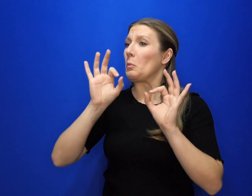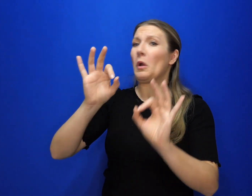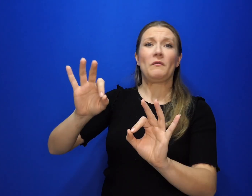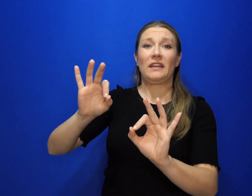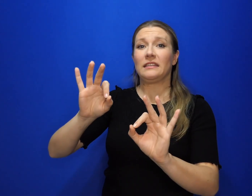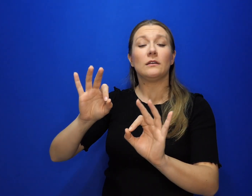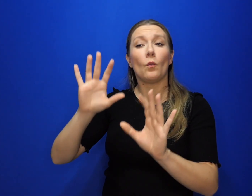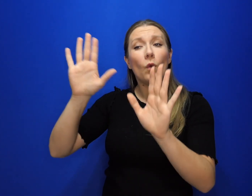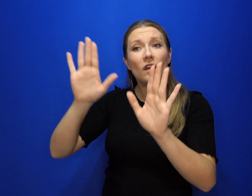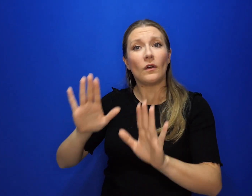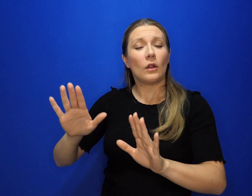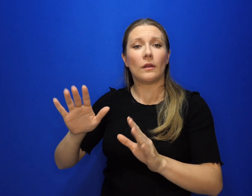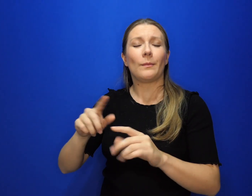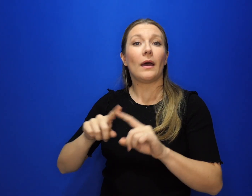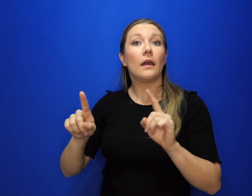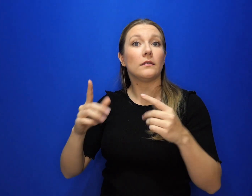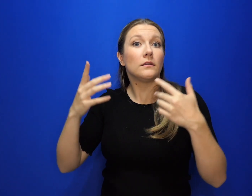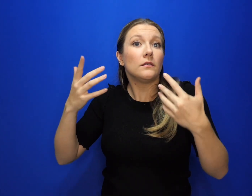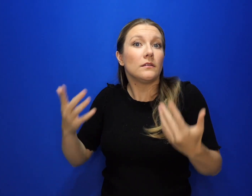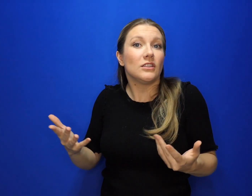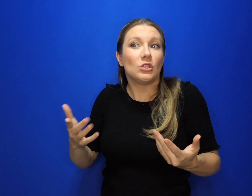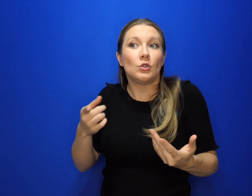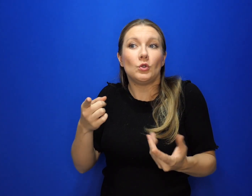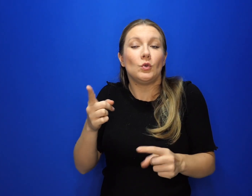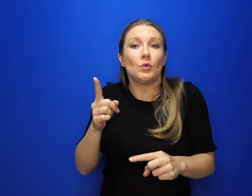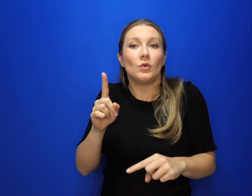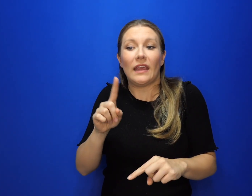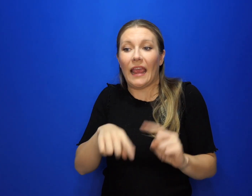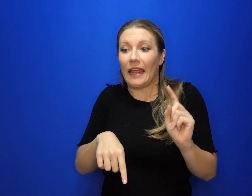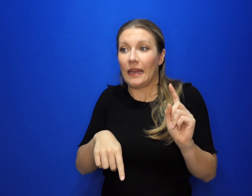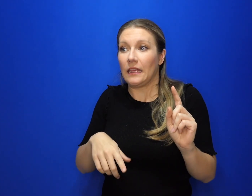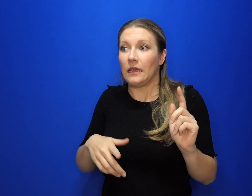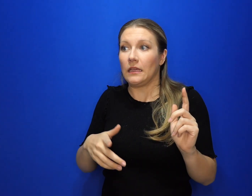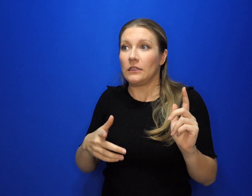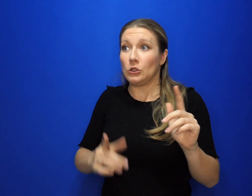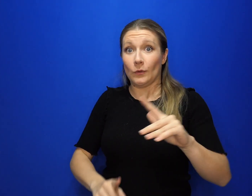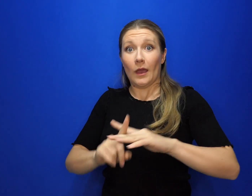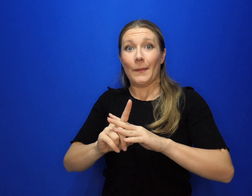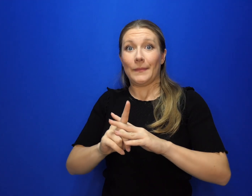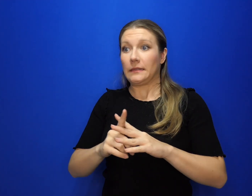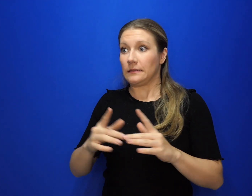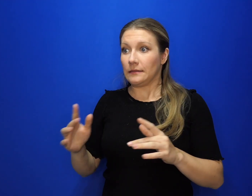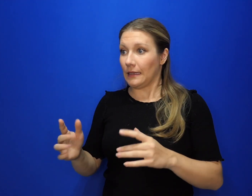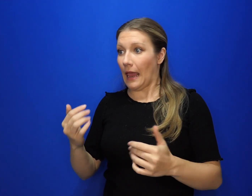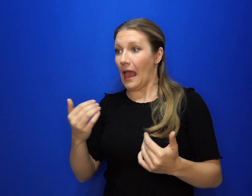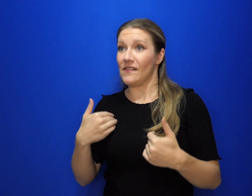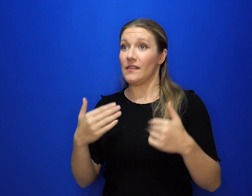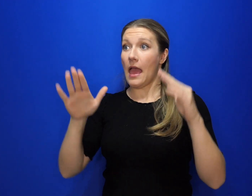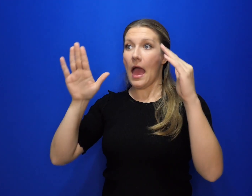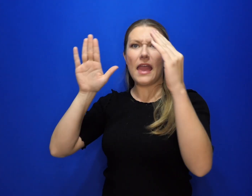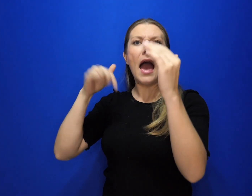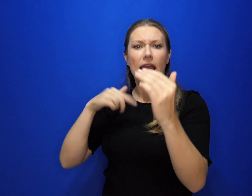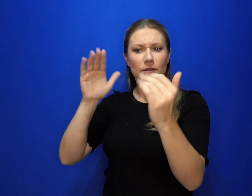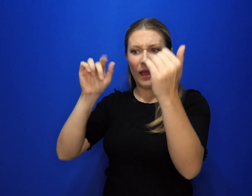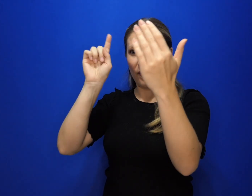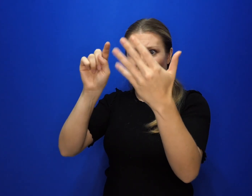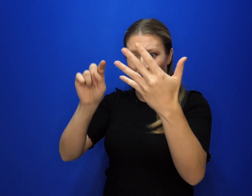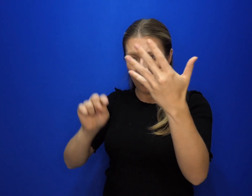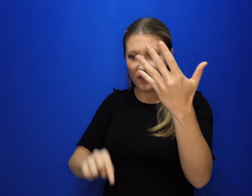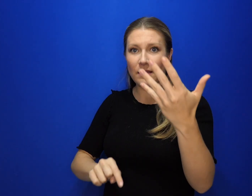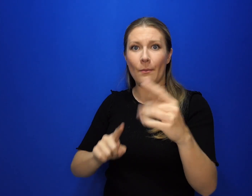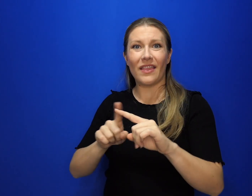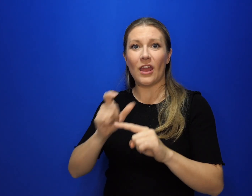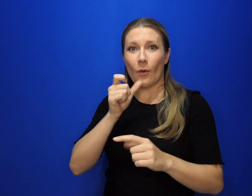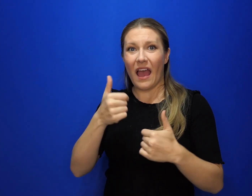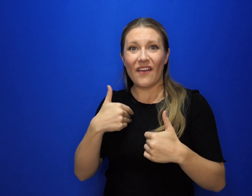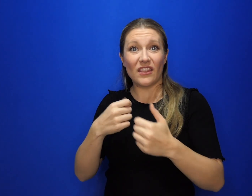godsend to you. Like, I have no idea, but you can't run in there and have all these expectations, and then they don't have